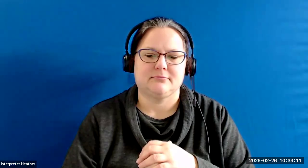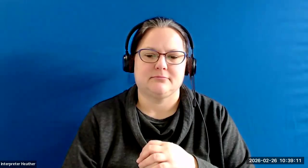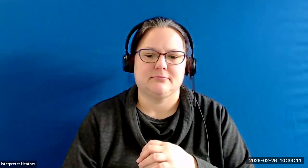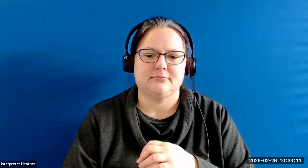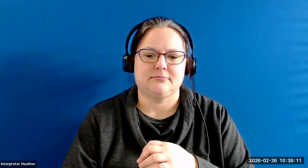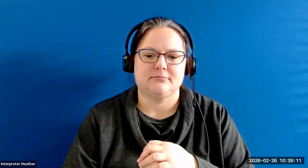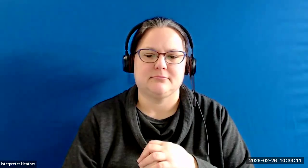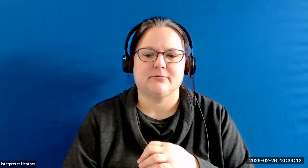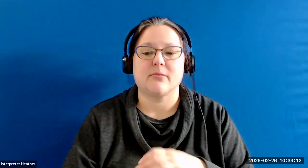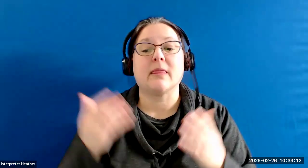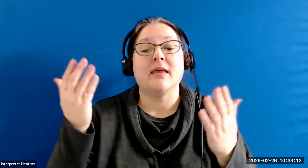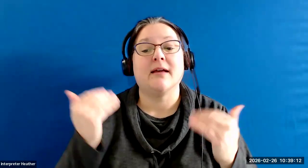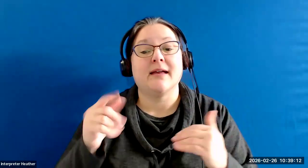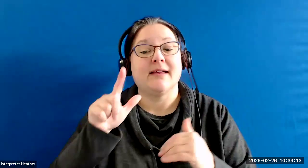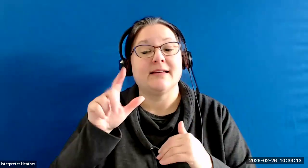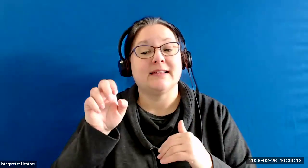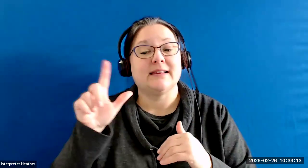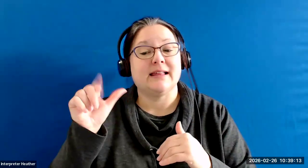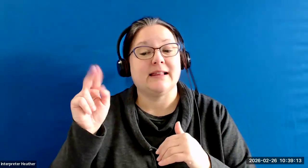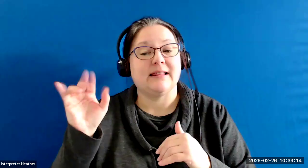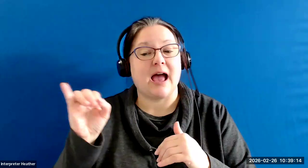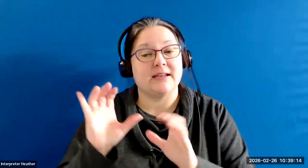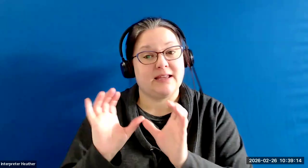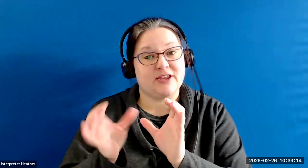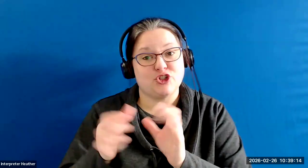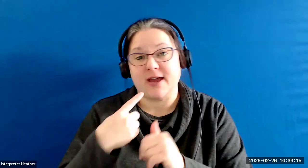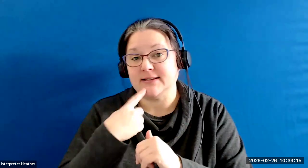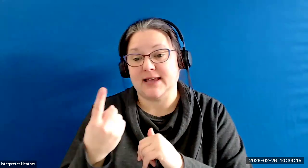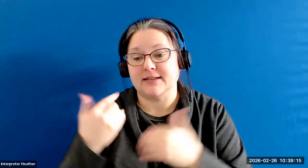And Leilani says in the chat, I'm the